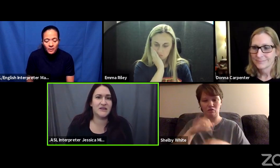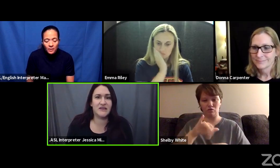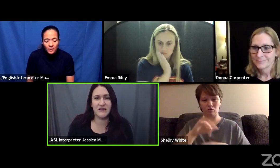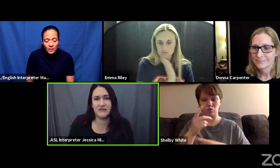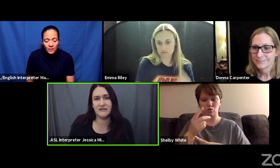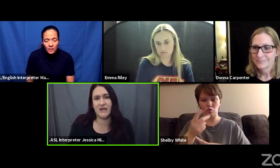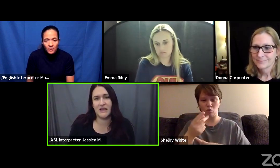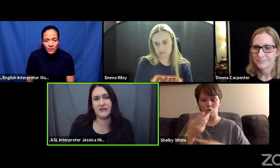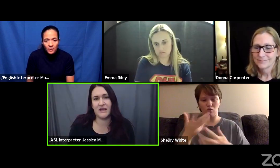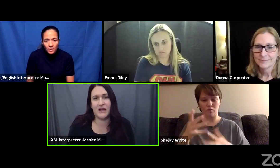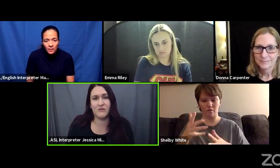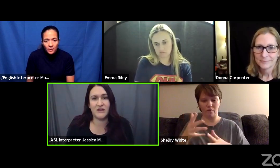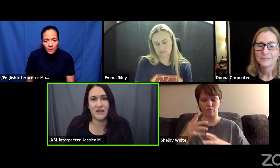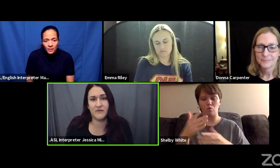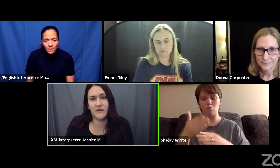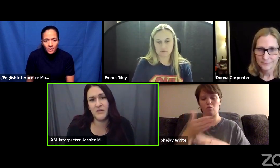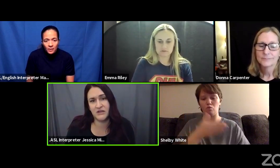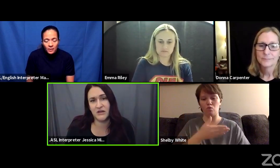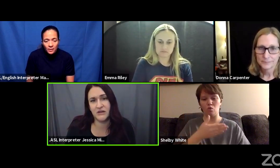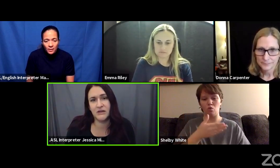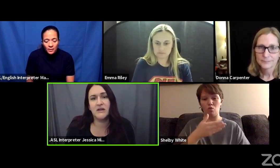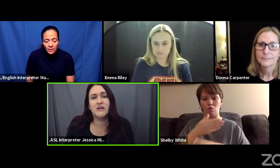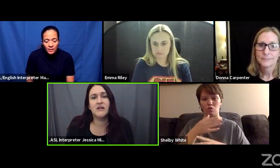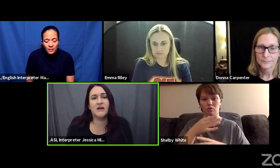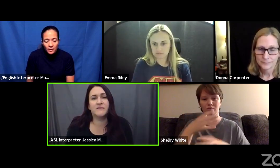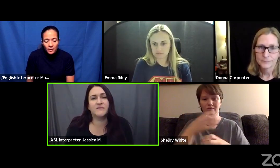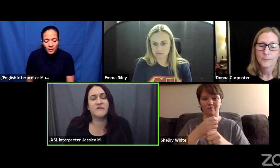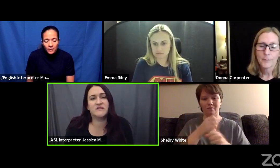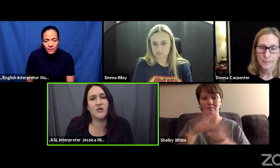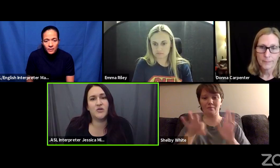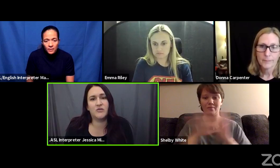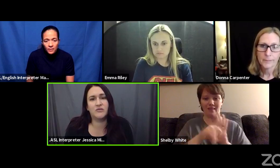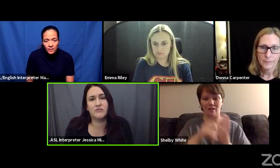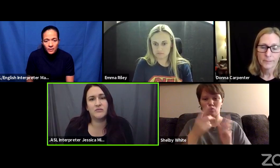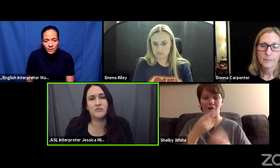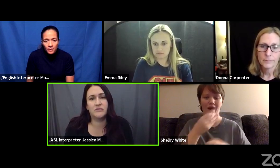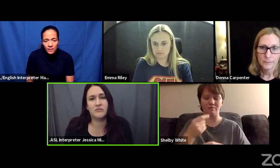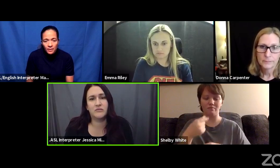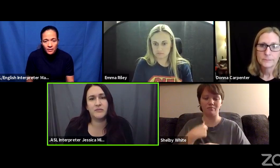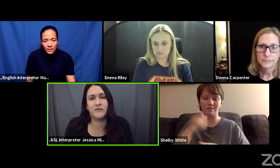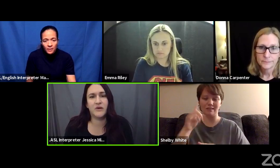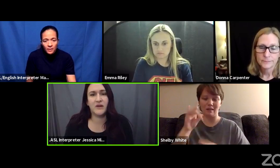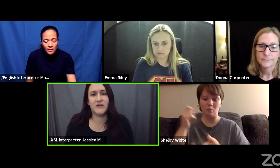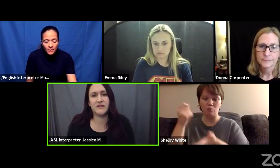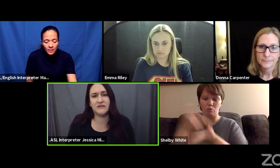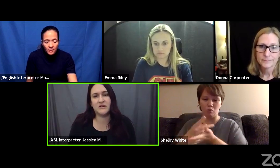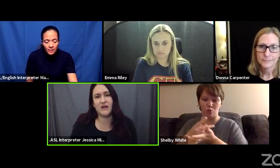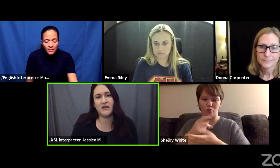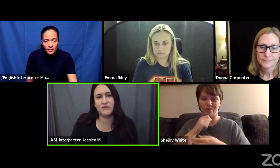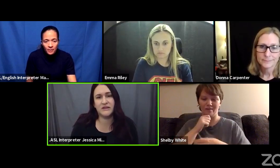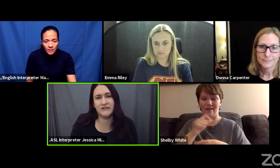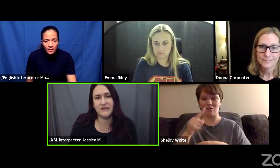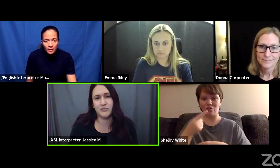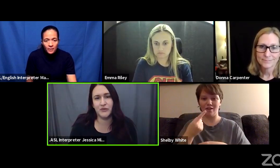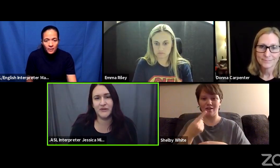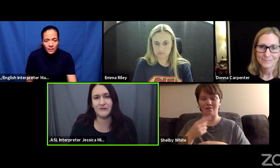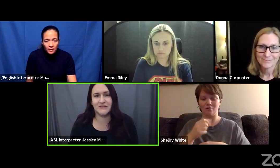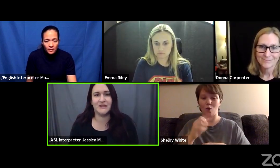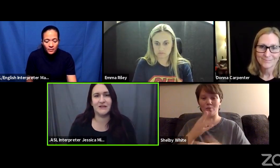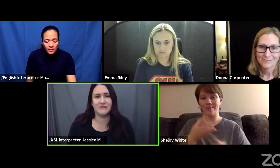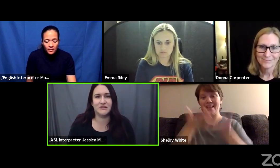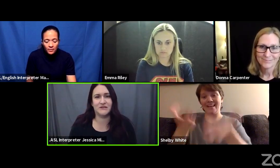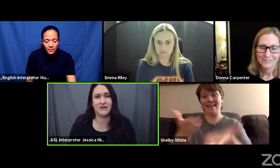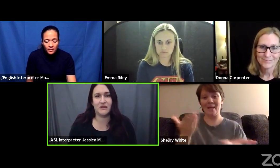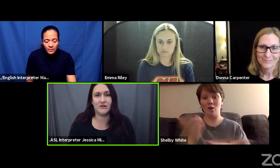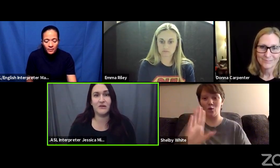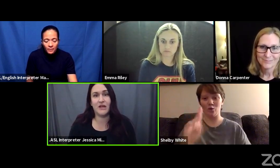certain types of things and that I would need from a dog. So before I picked that dog, and I really did approve it. It wasn't